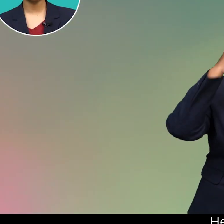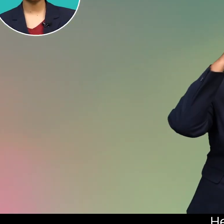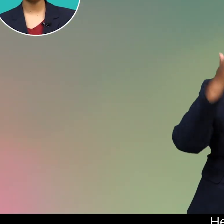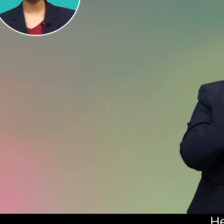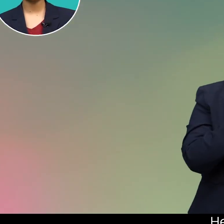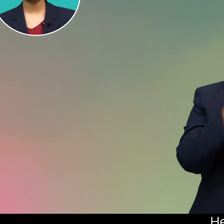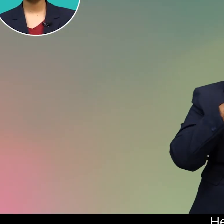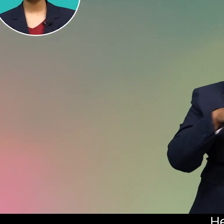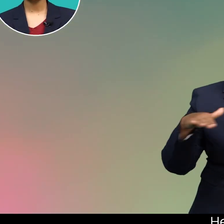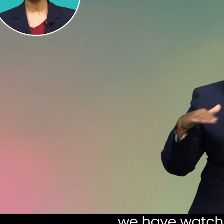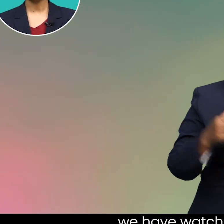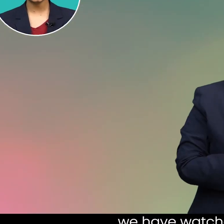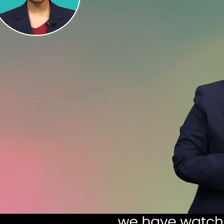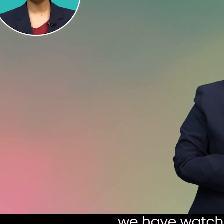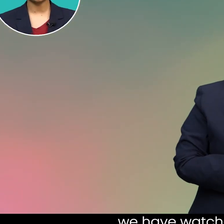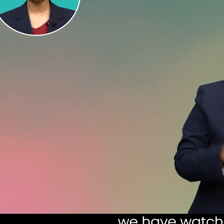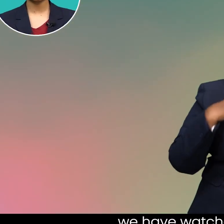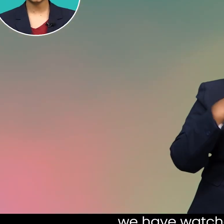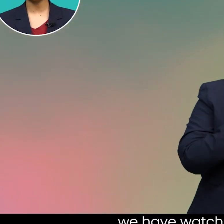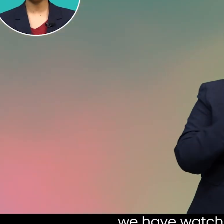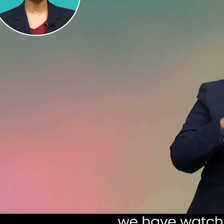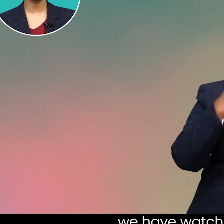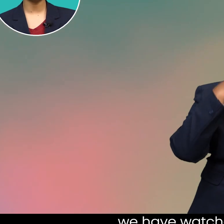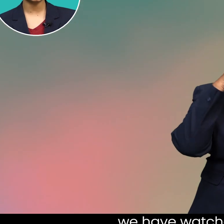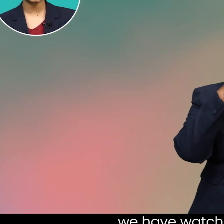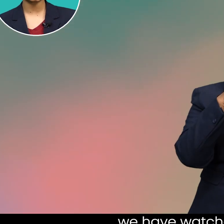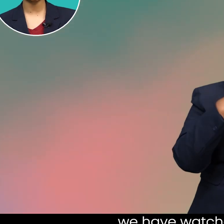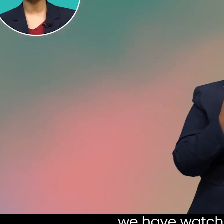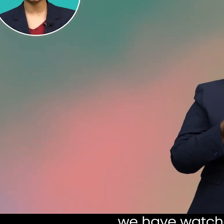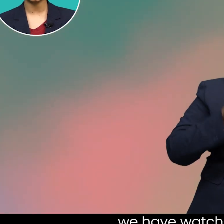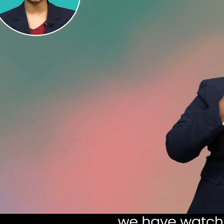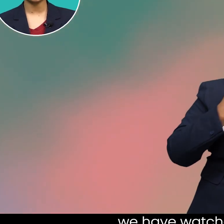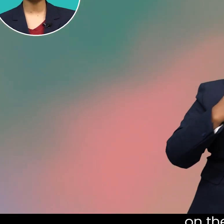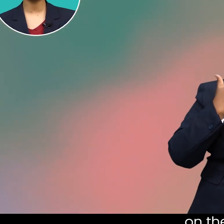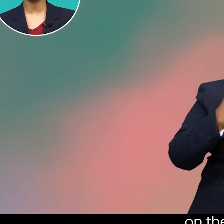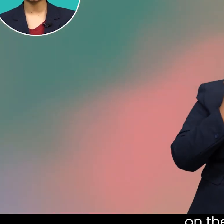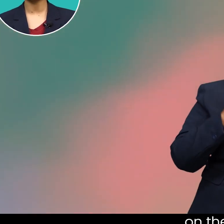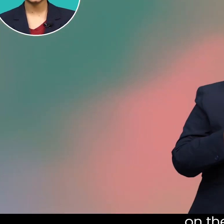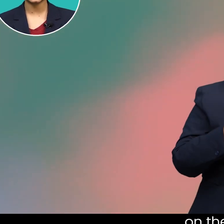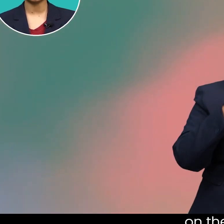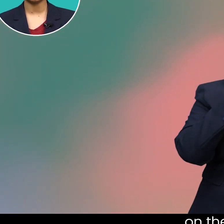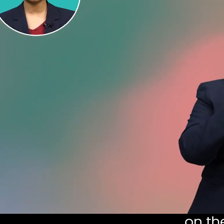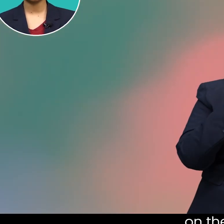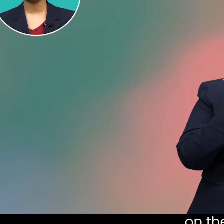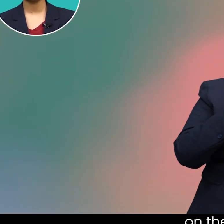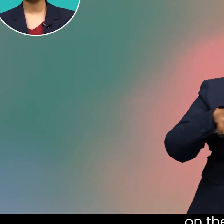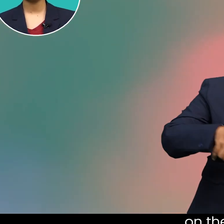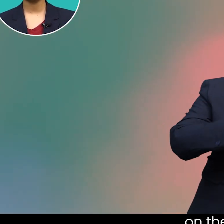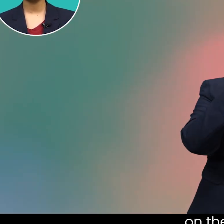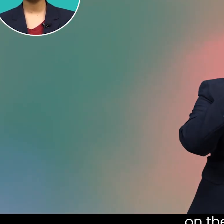Hello students! We have watched a very interesting video on the plant kingdom.